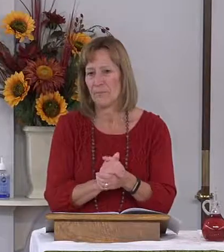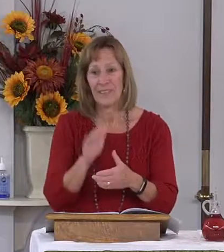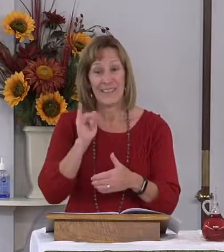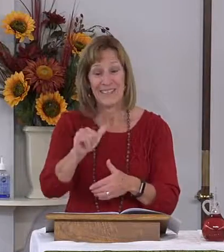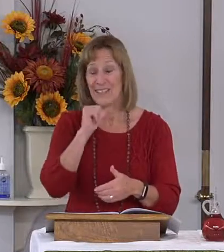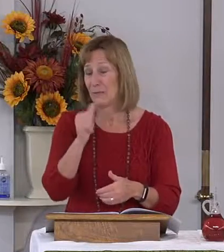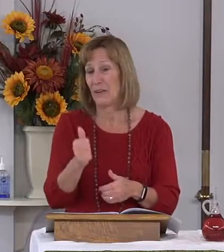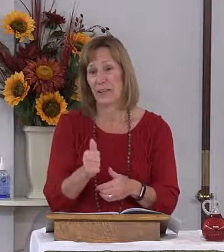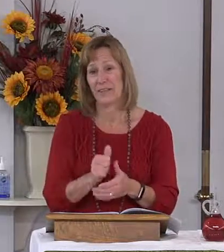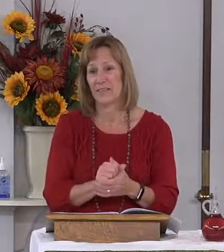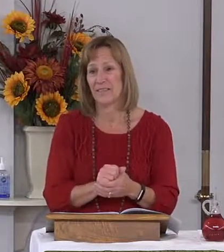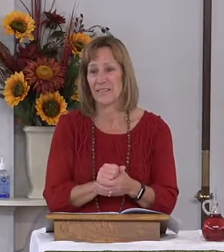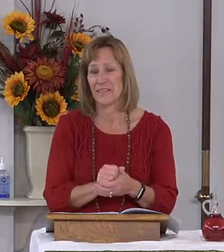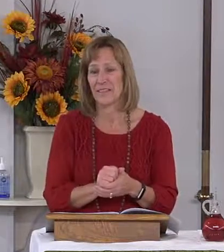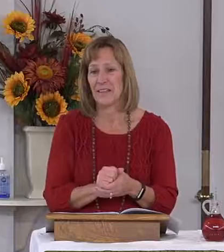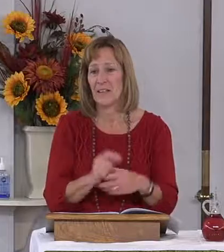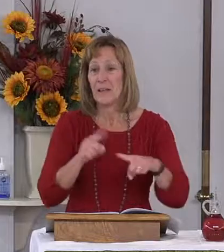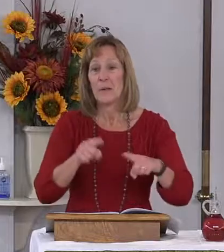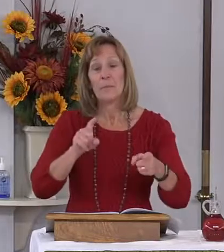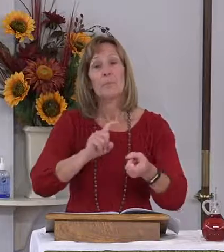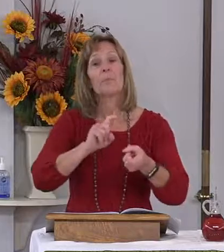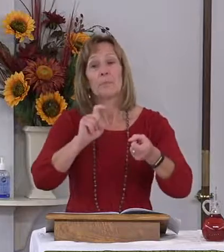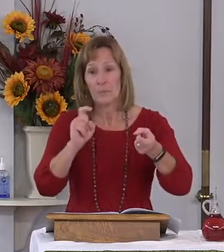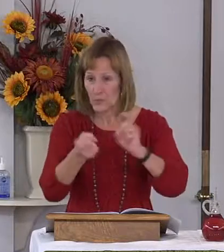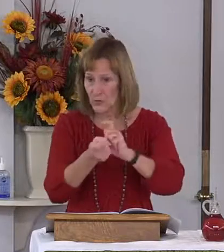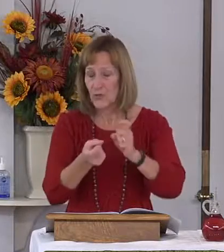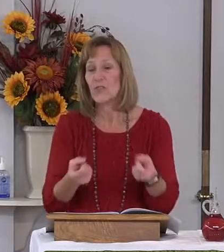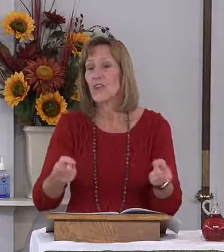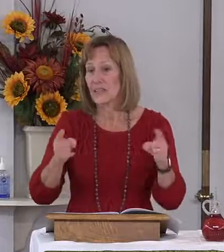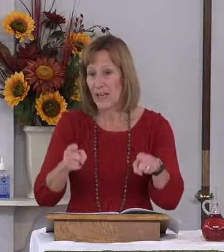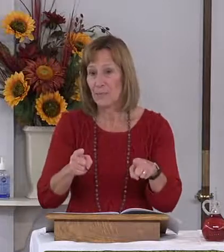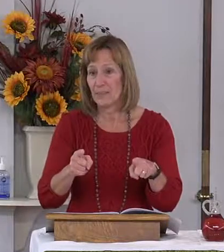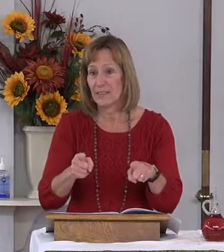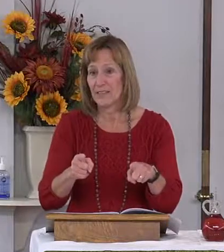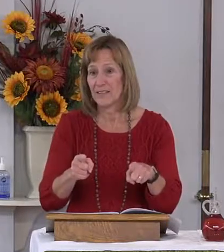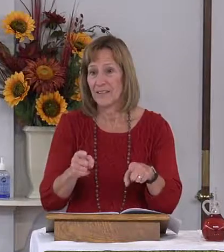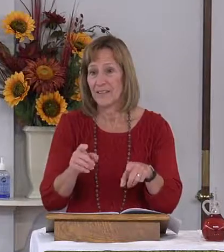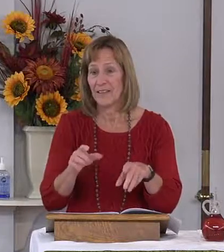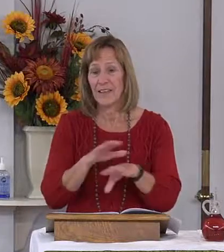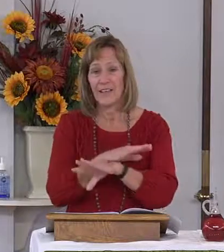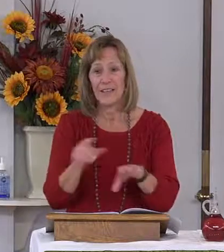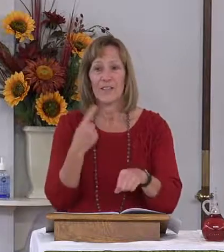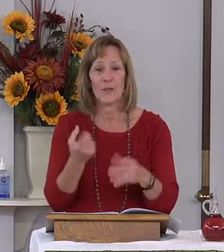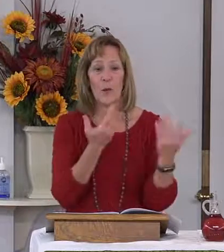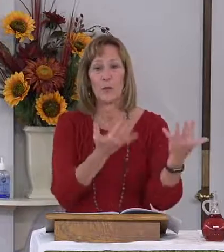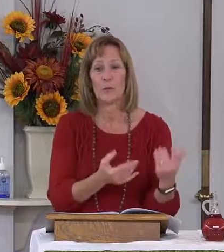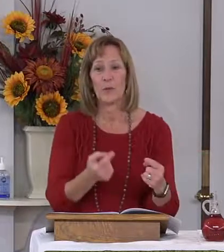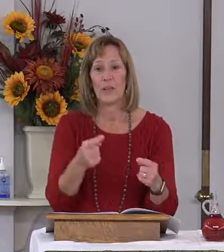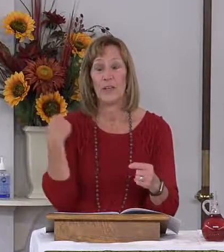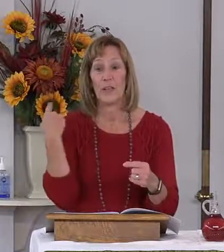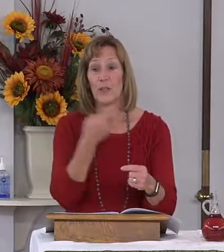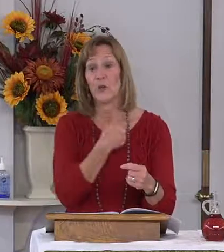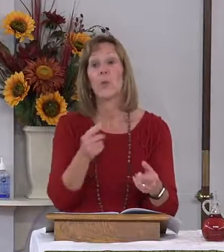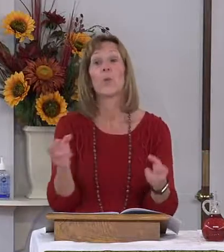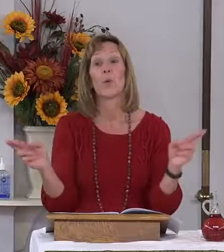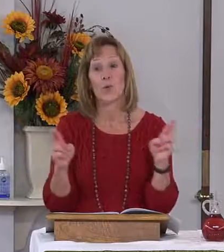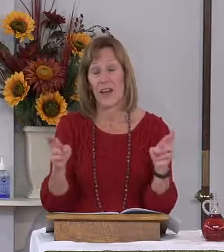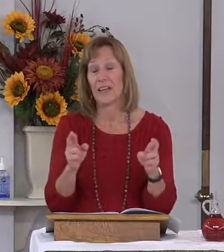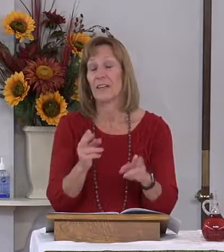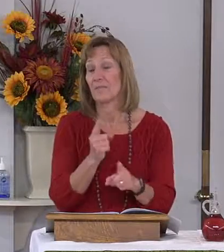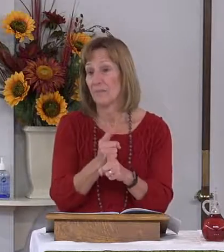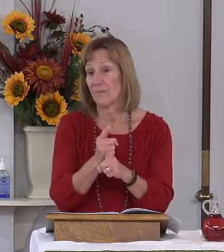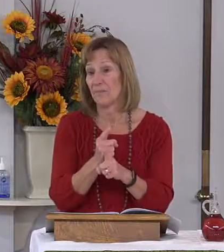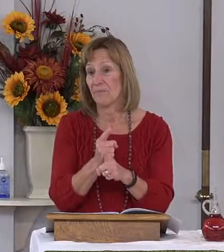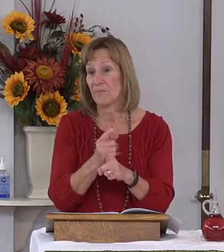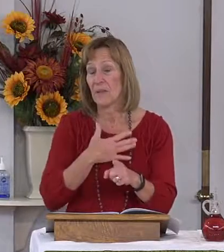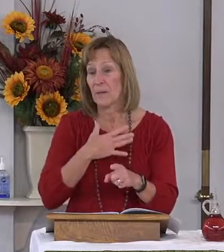not. But change happens, and it doesn't always wait until we're ready.